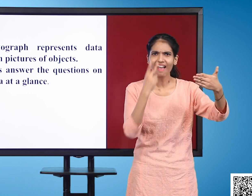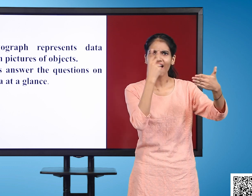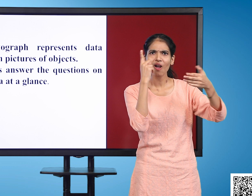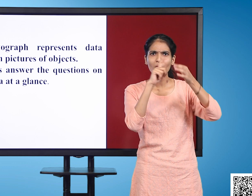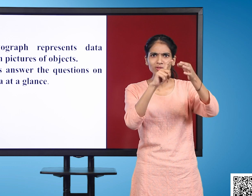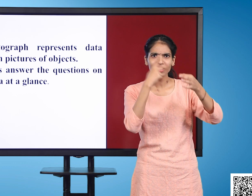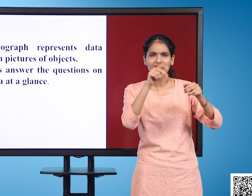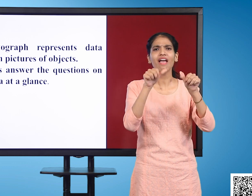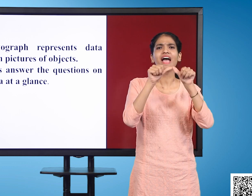glance.